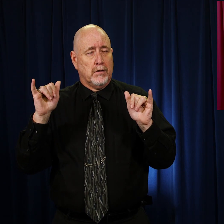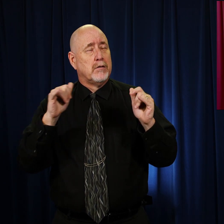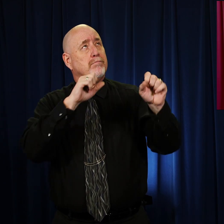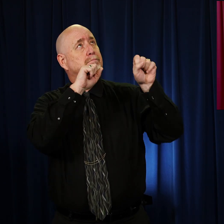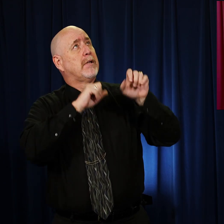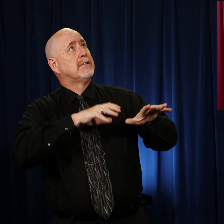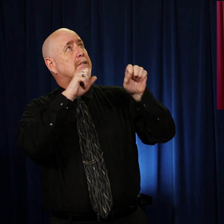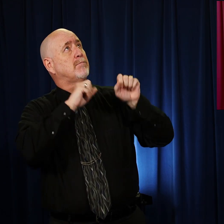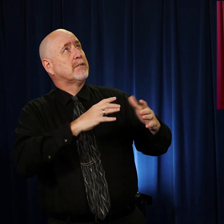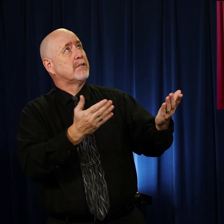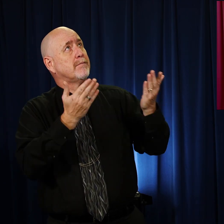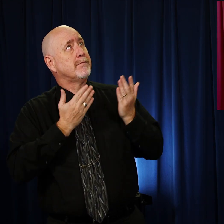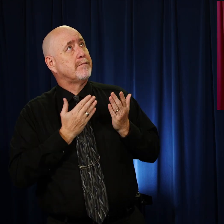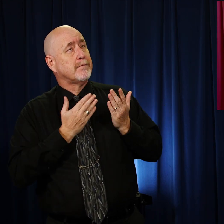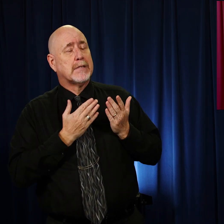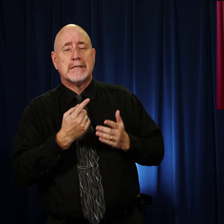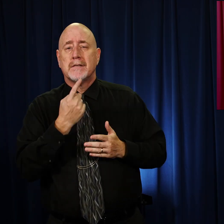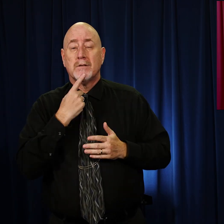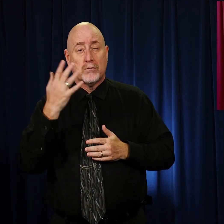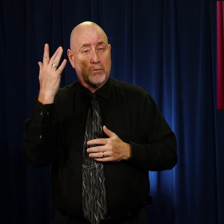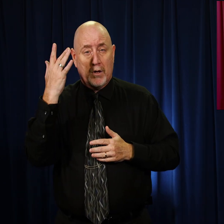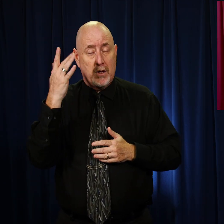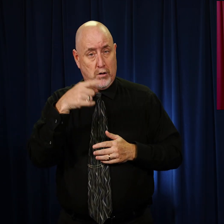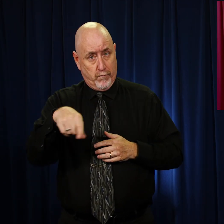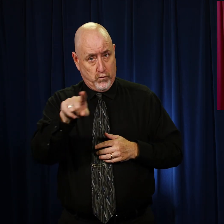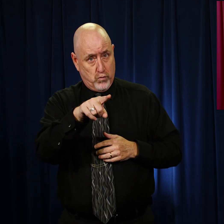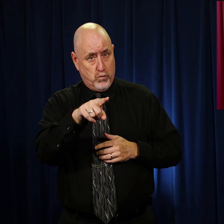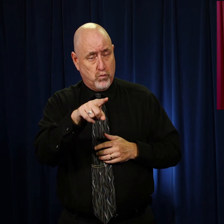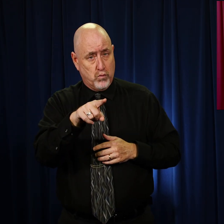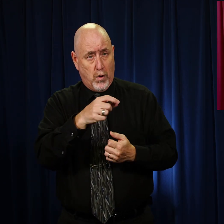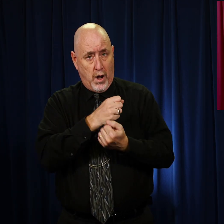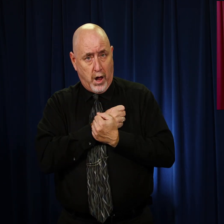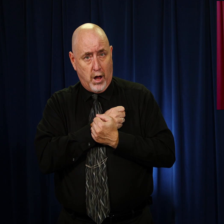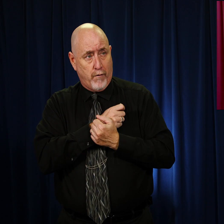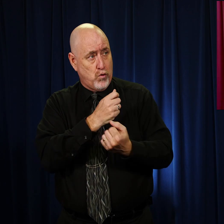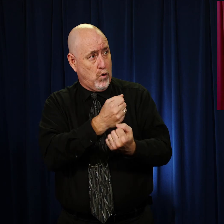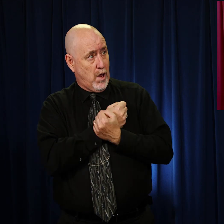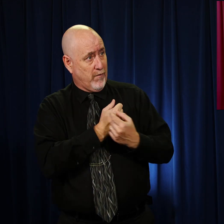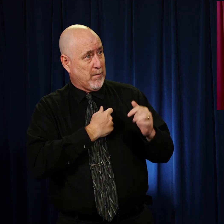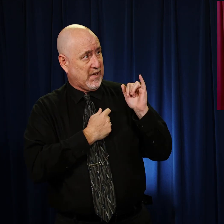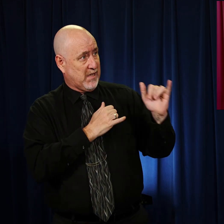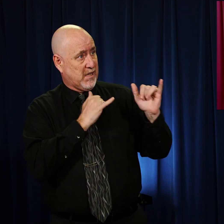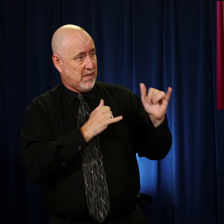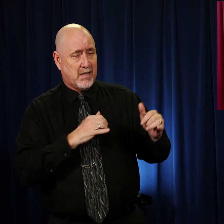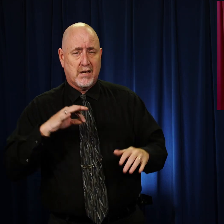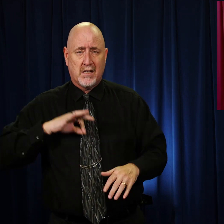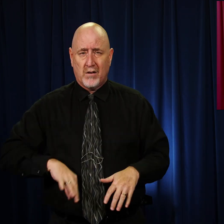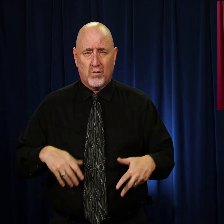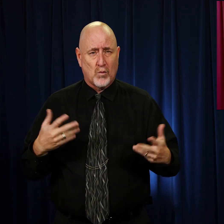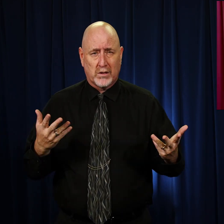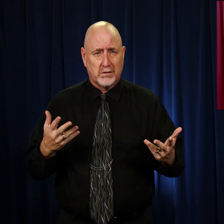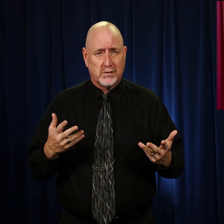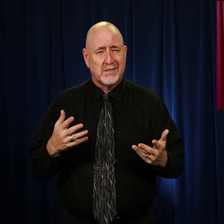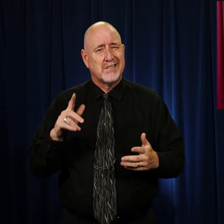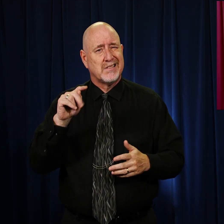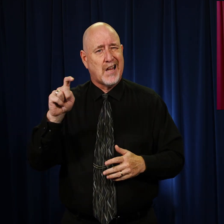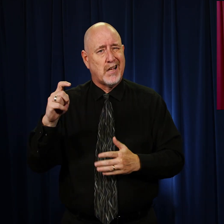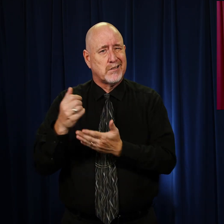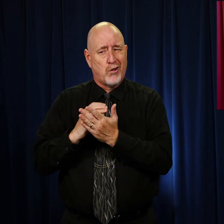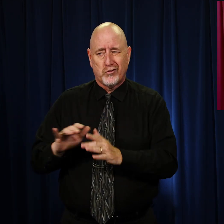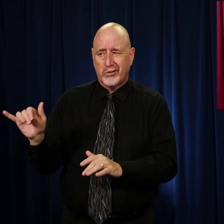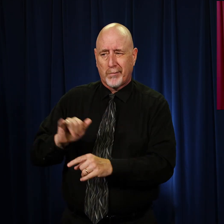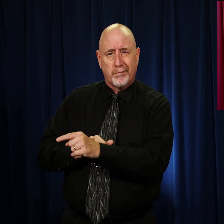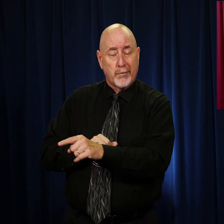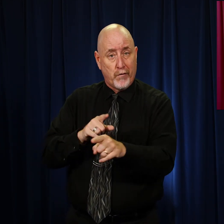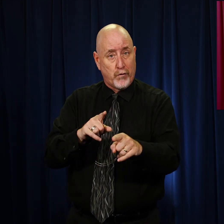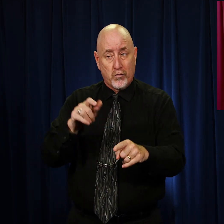receive God's blessings. He says, for if you love those who love you, what reward have you? That's the way the tax gatherers are.